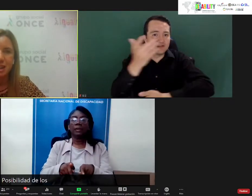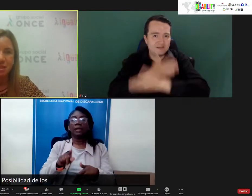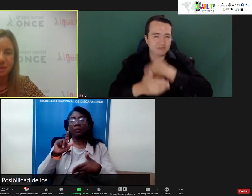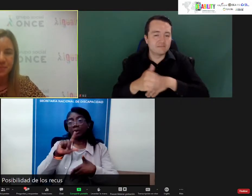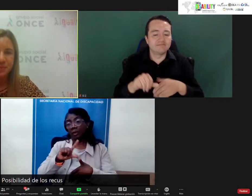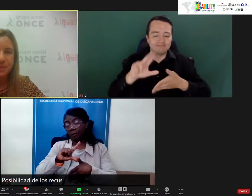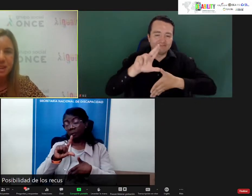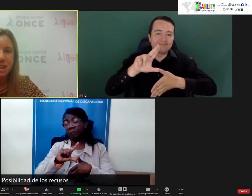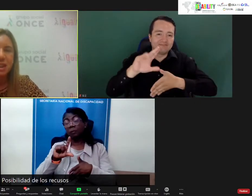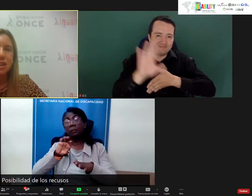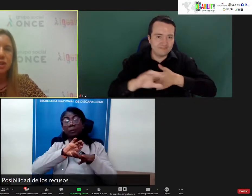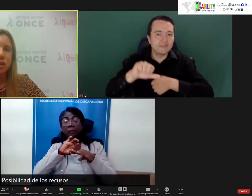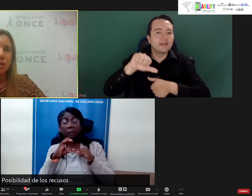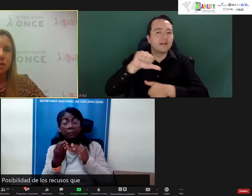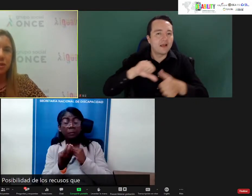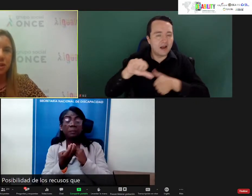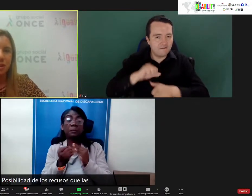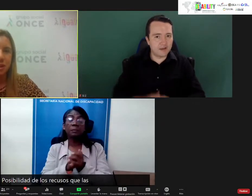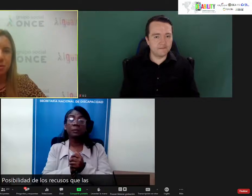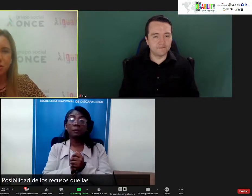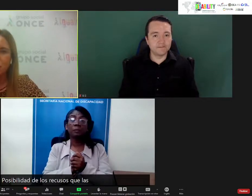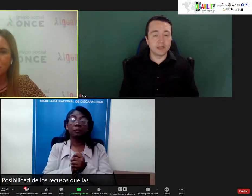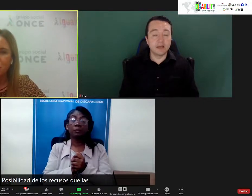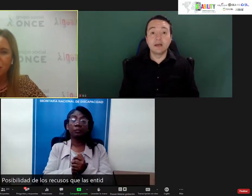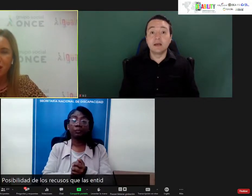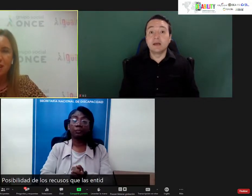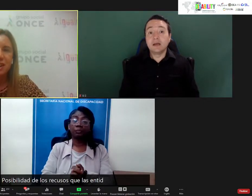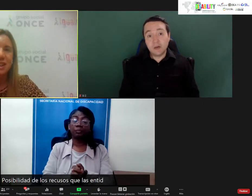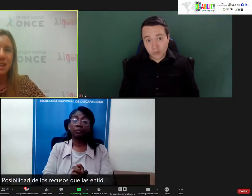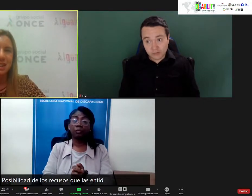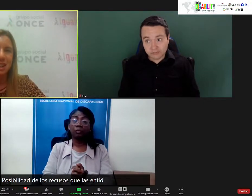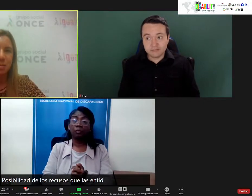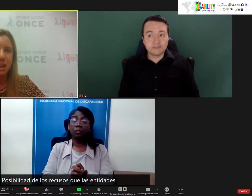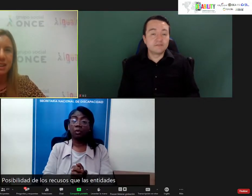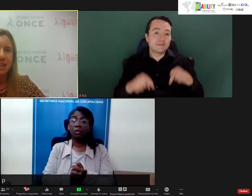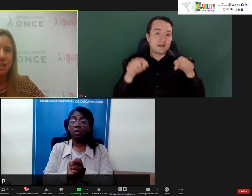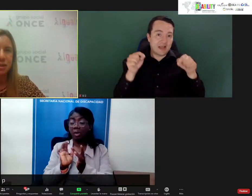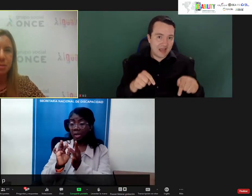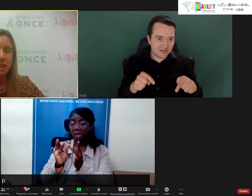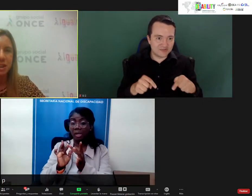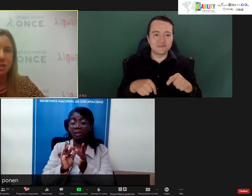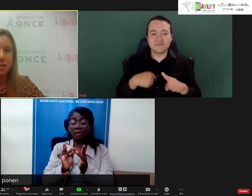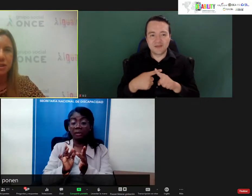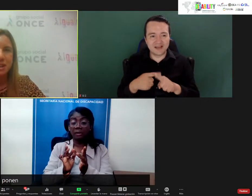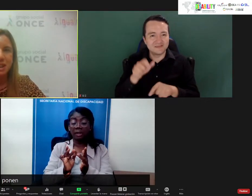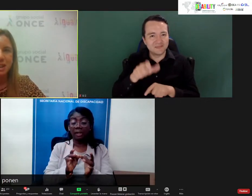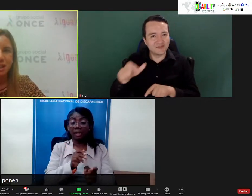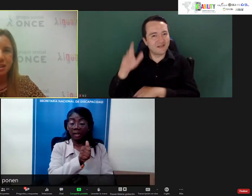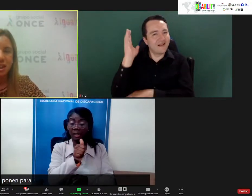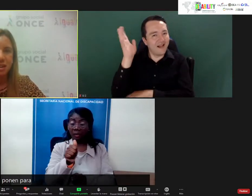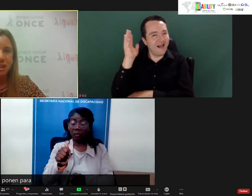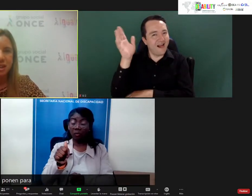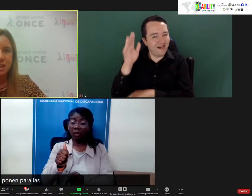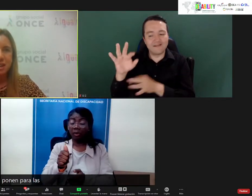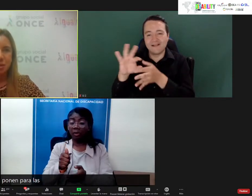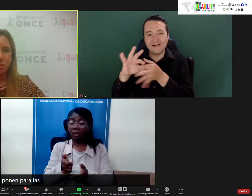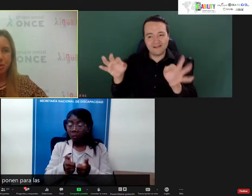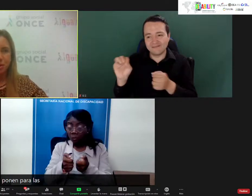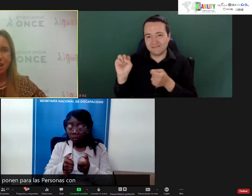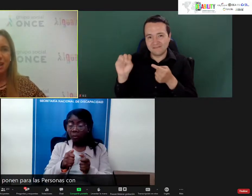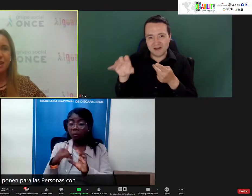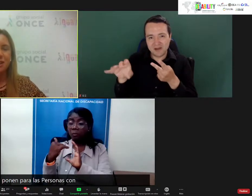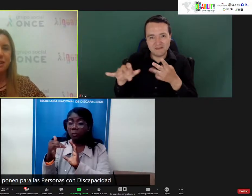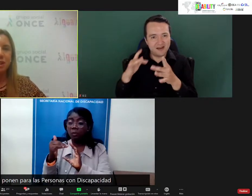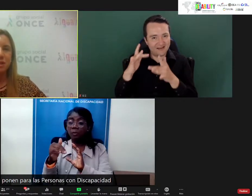also talking about the rights of persons with disabilities and their inclusion in the latin america and the caribbean